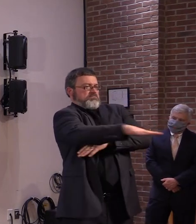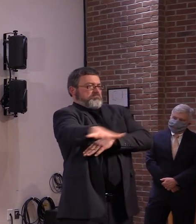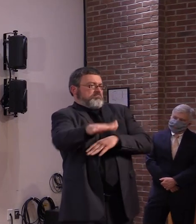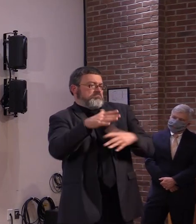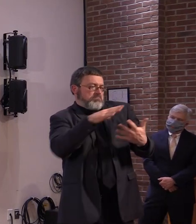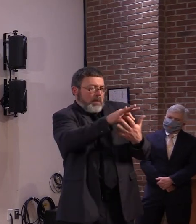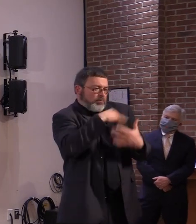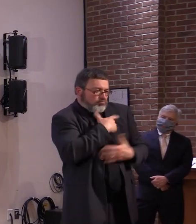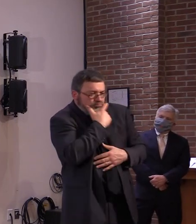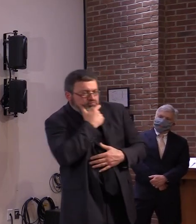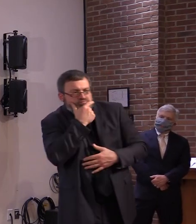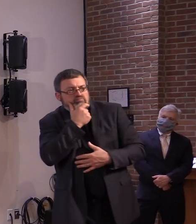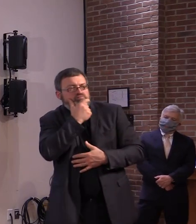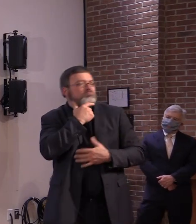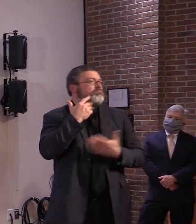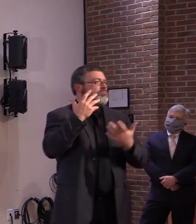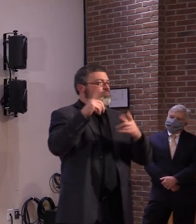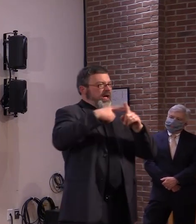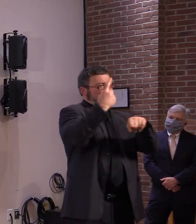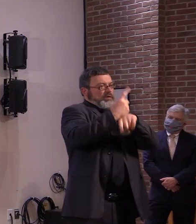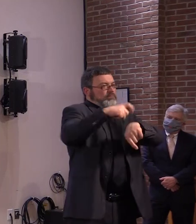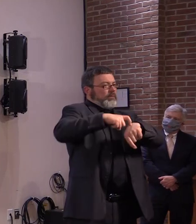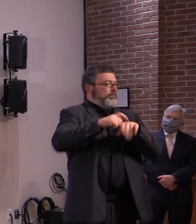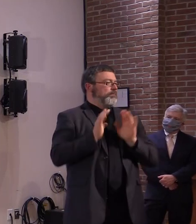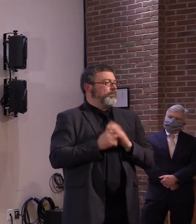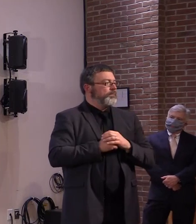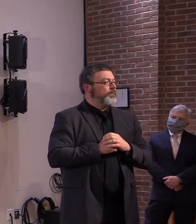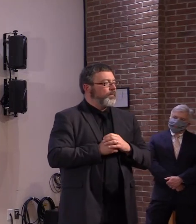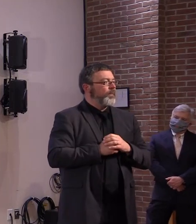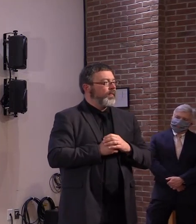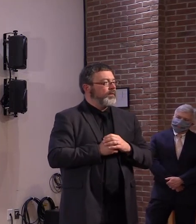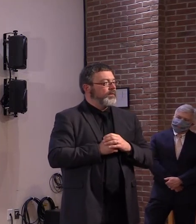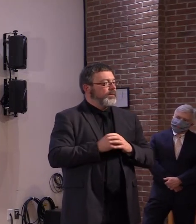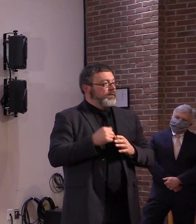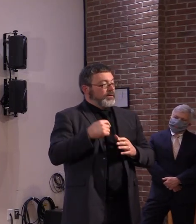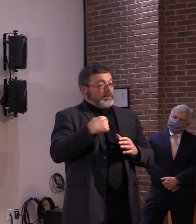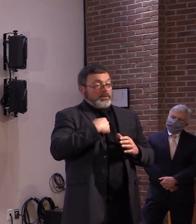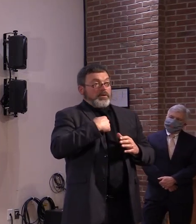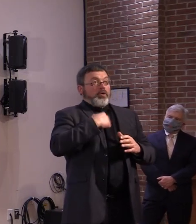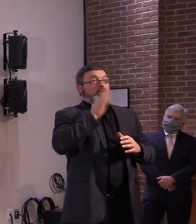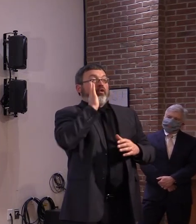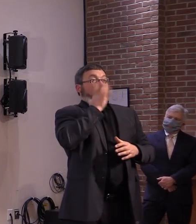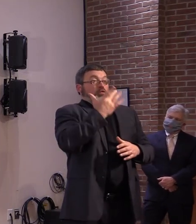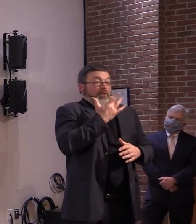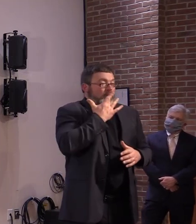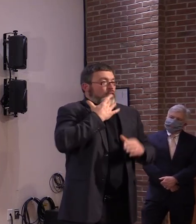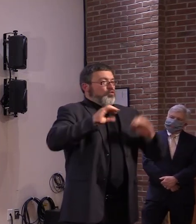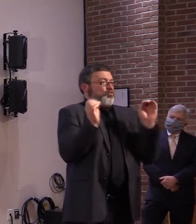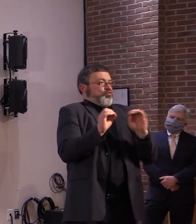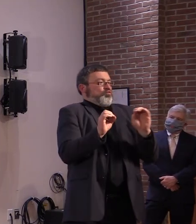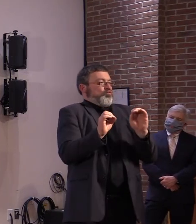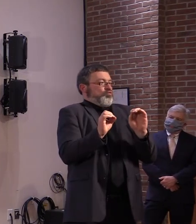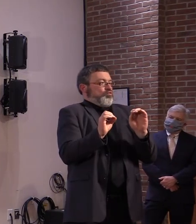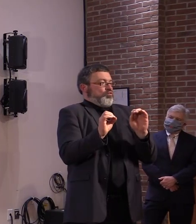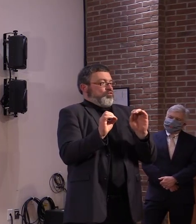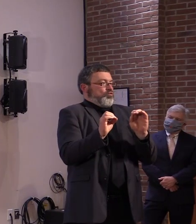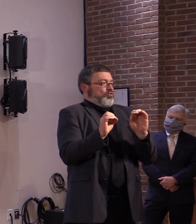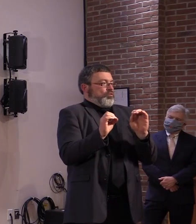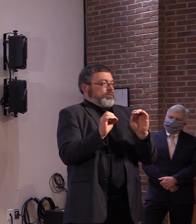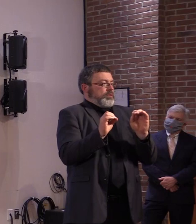We want everyone to be aware of their surroundings, aware of who they're having in their homes, and limit their gathering size.